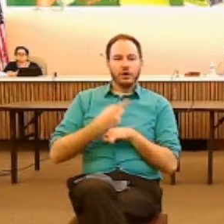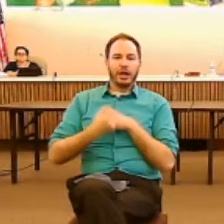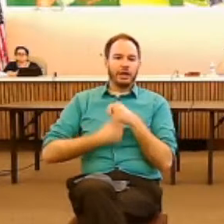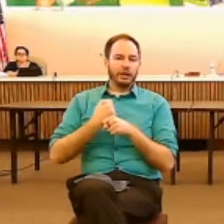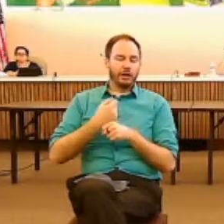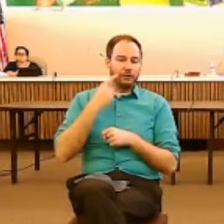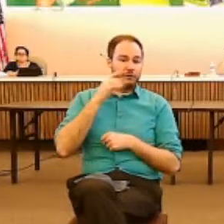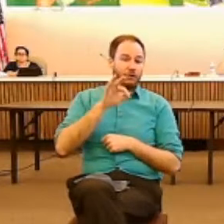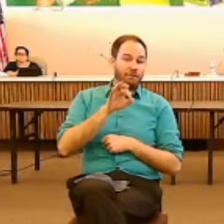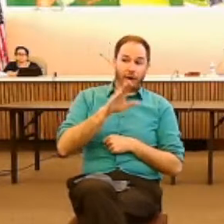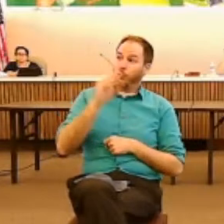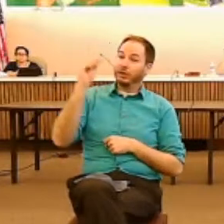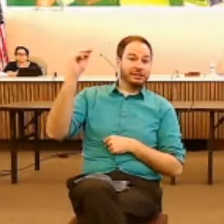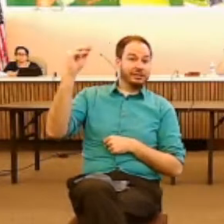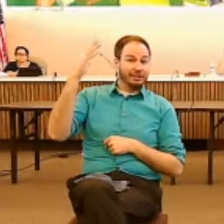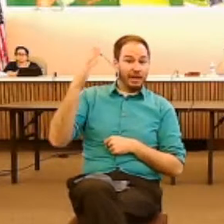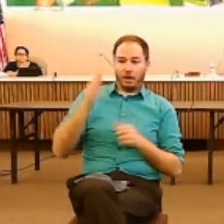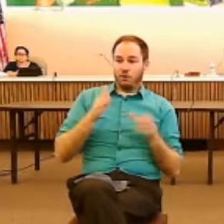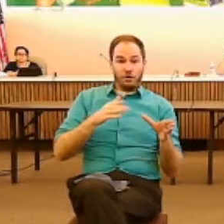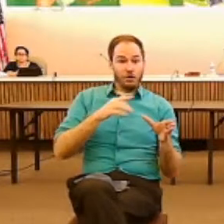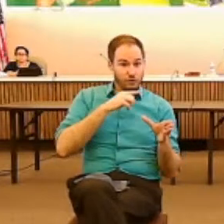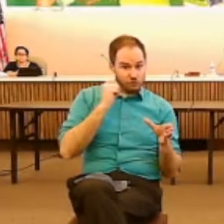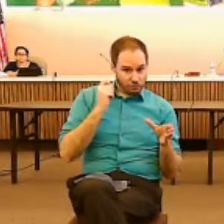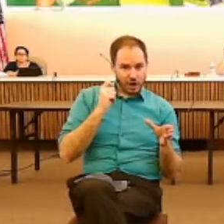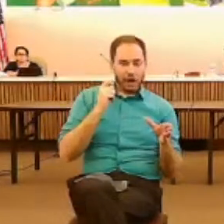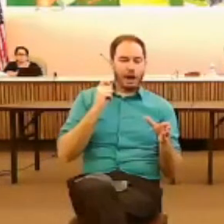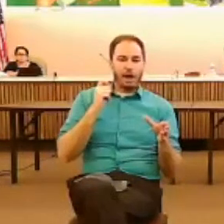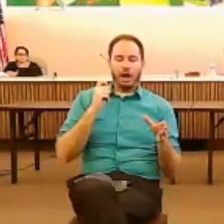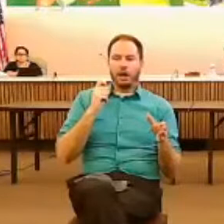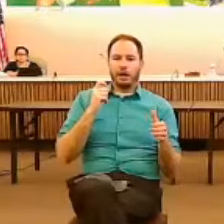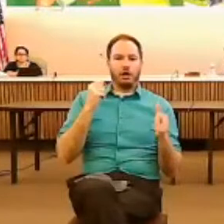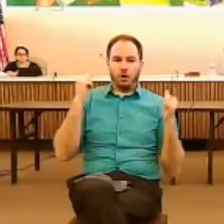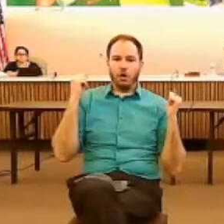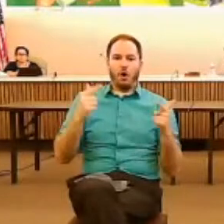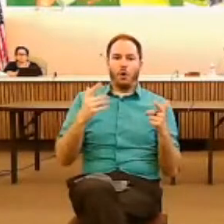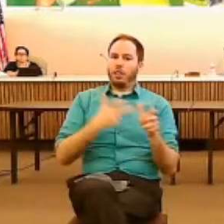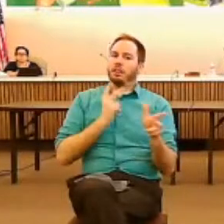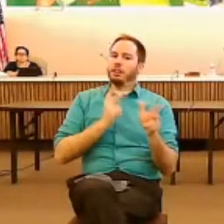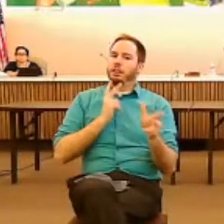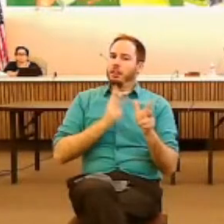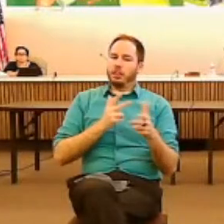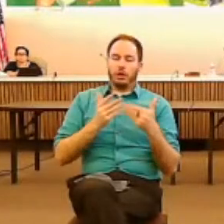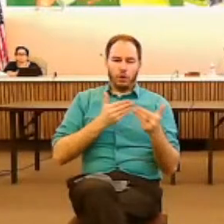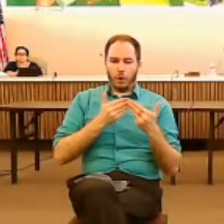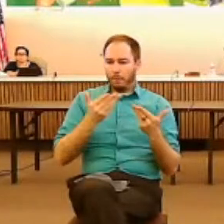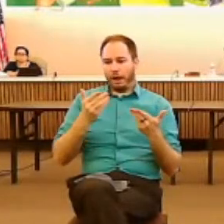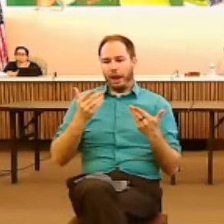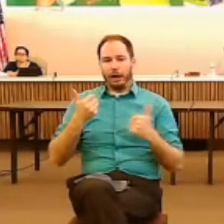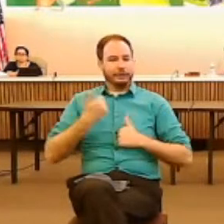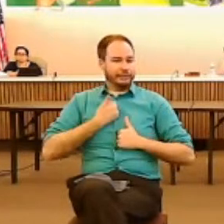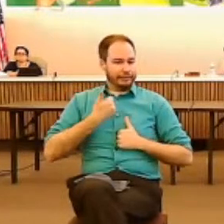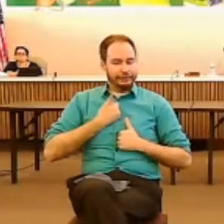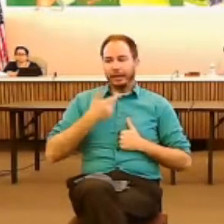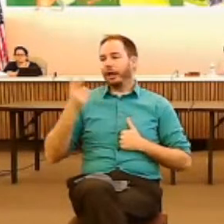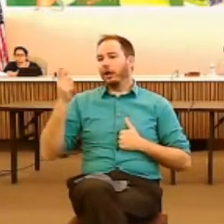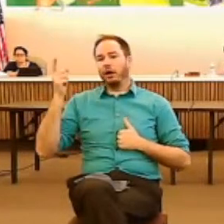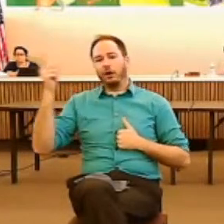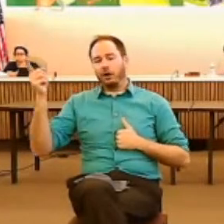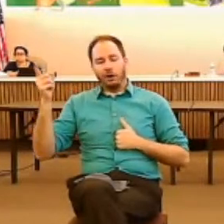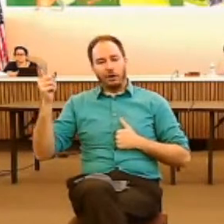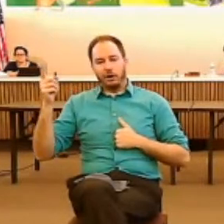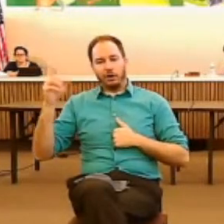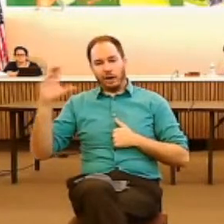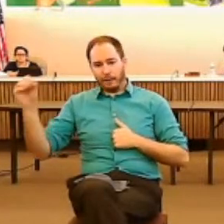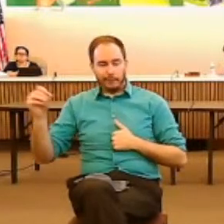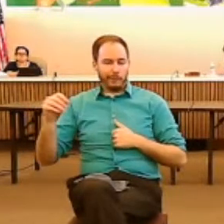in February where the sun shines, the roads dry out, and every car wash is busy, no matter if it's a self-serve, hand wand bay,